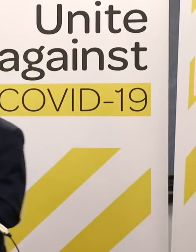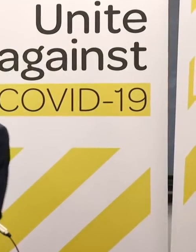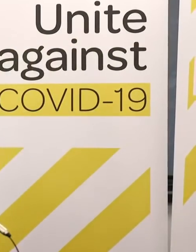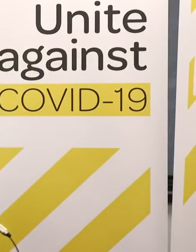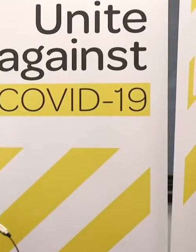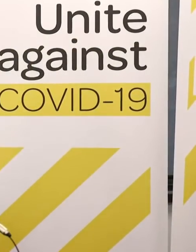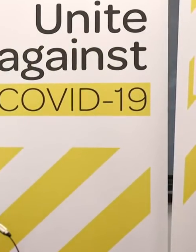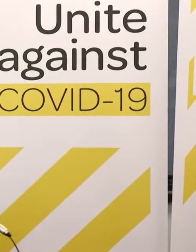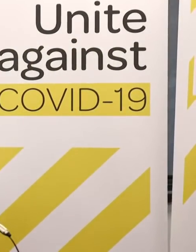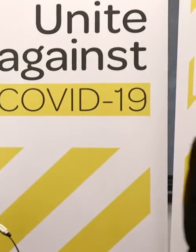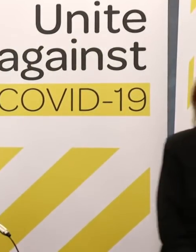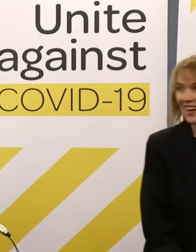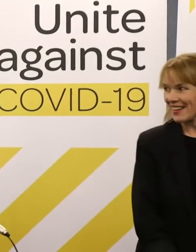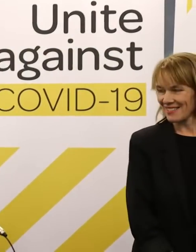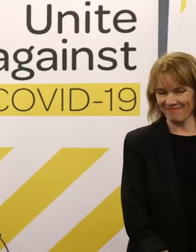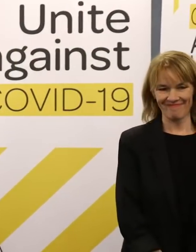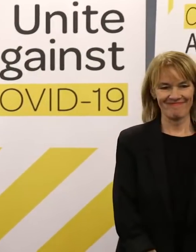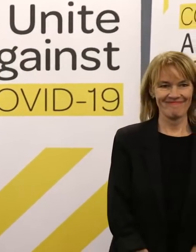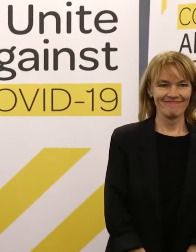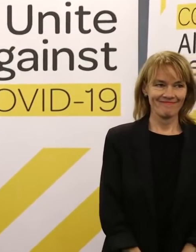global financial crisis.